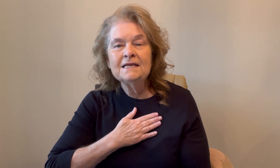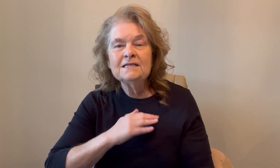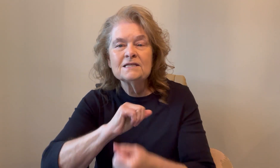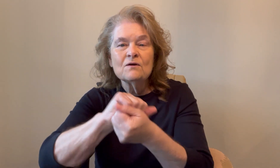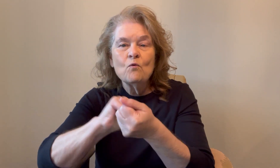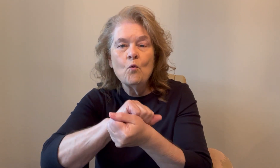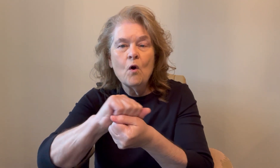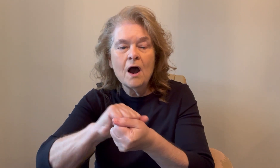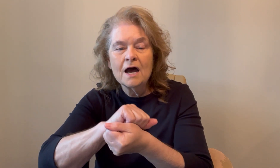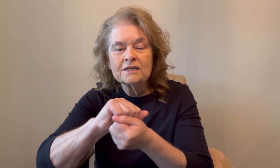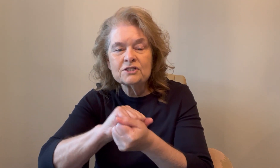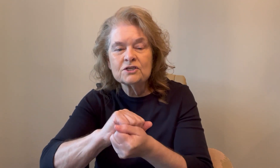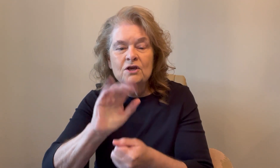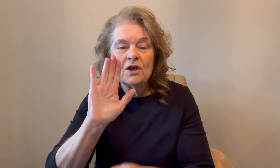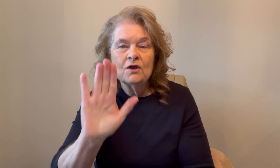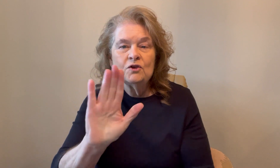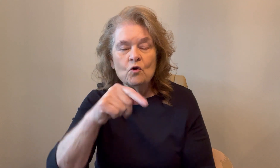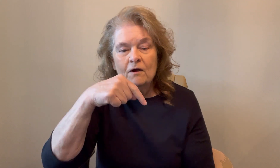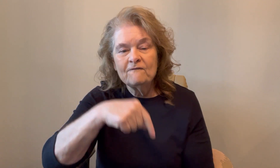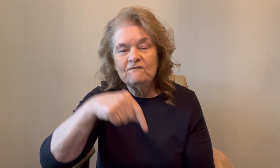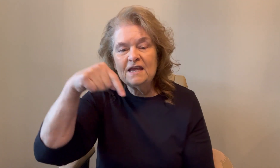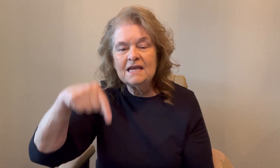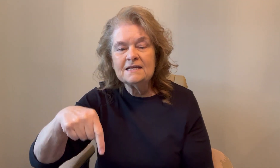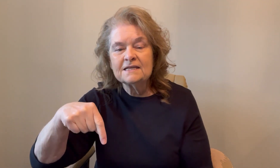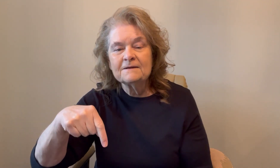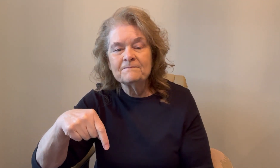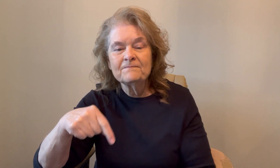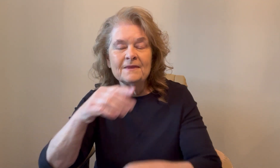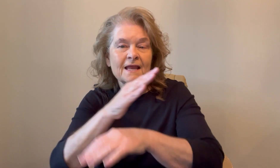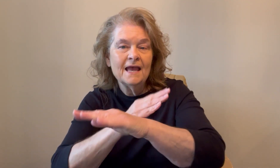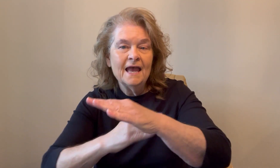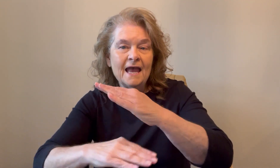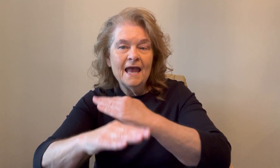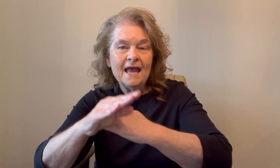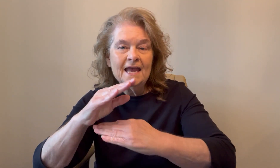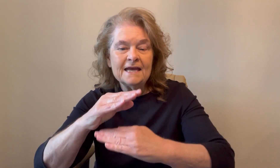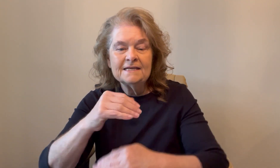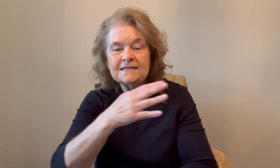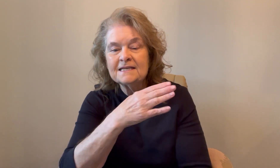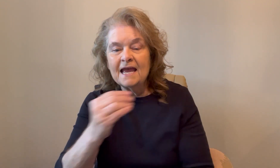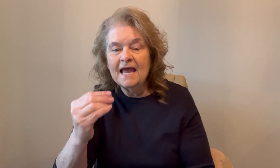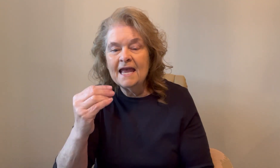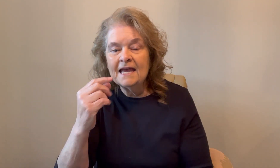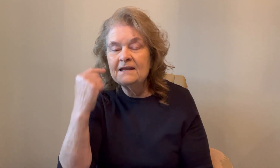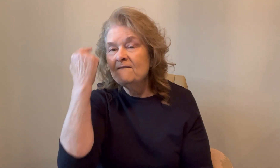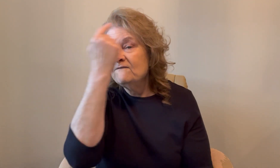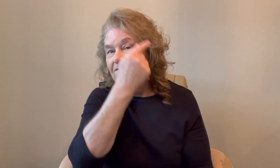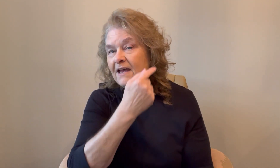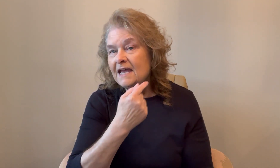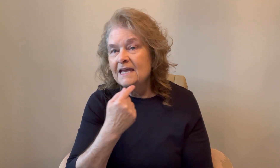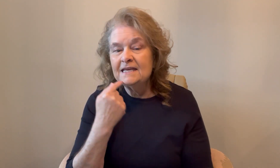Please wash your feet, hands, and